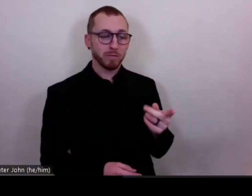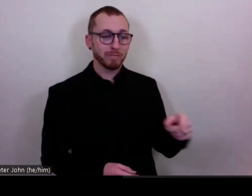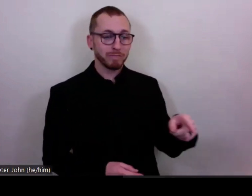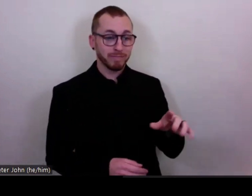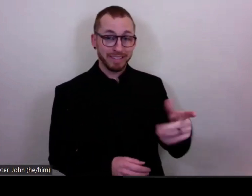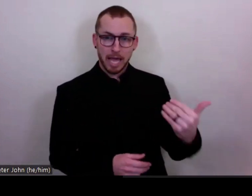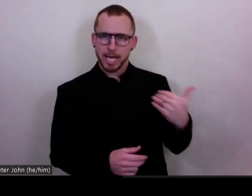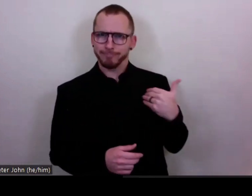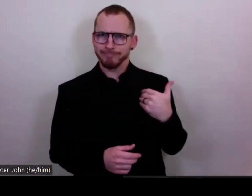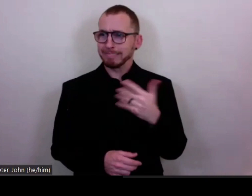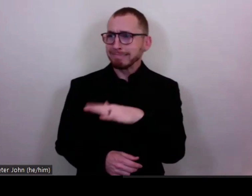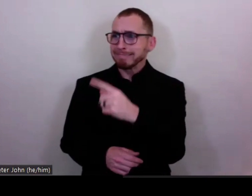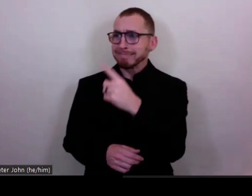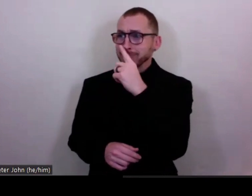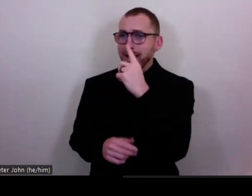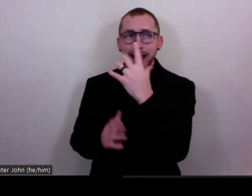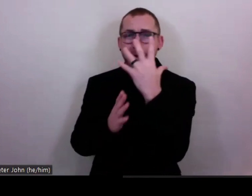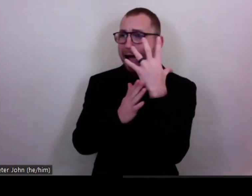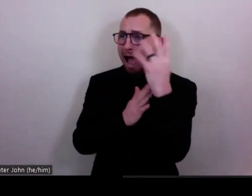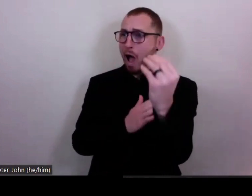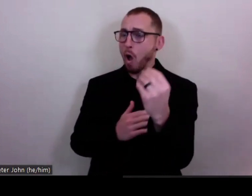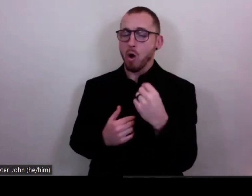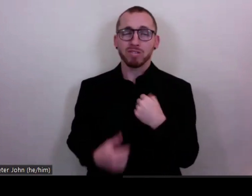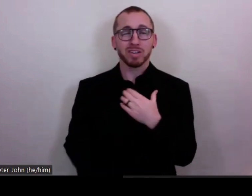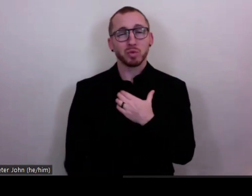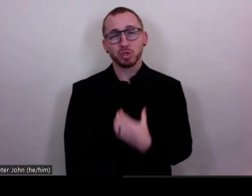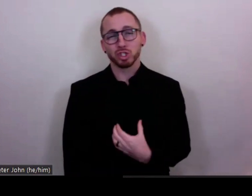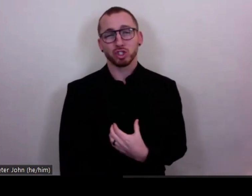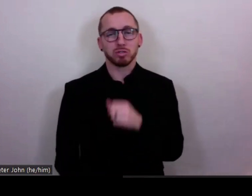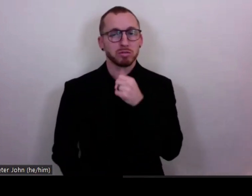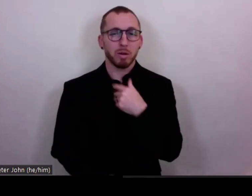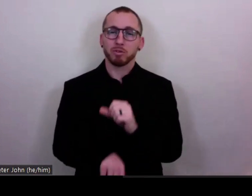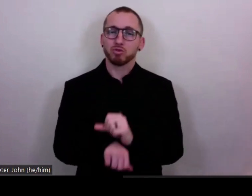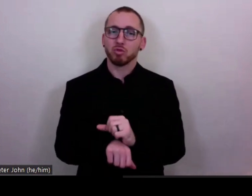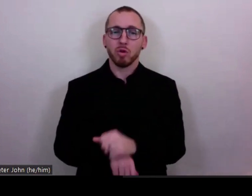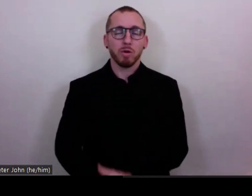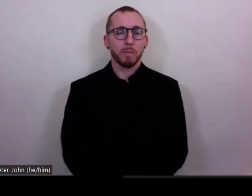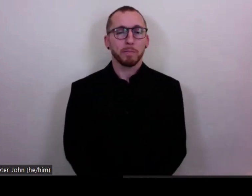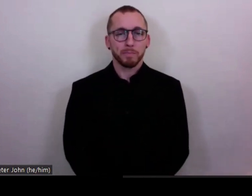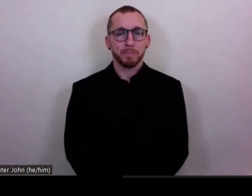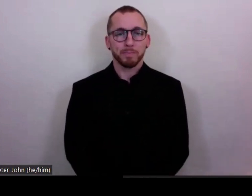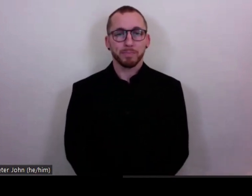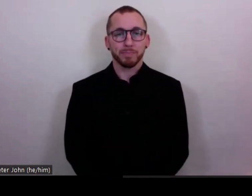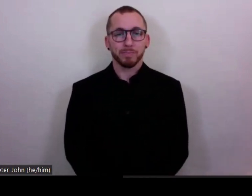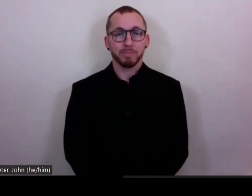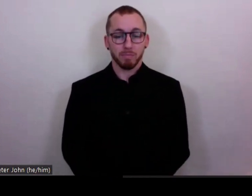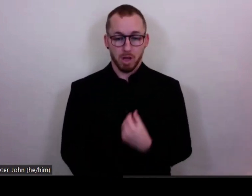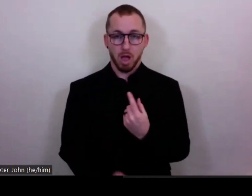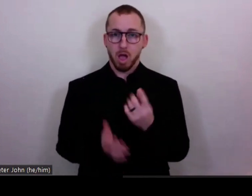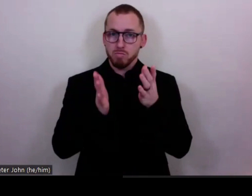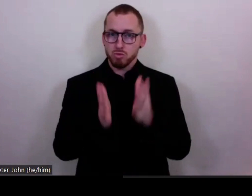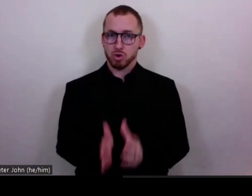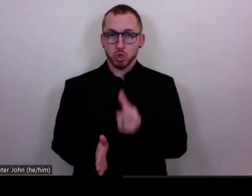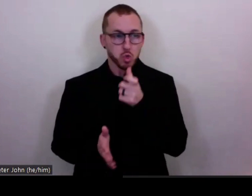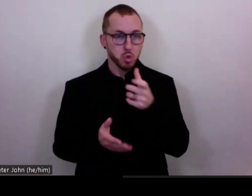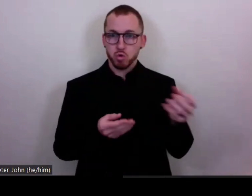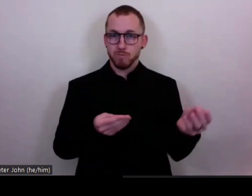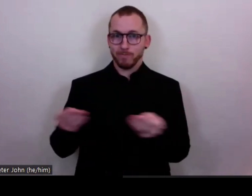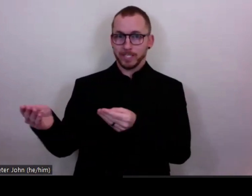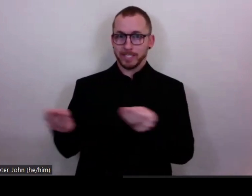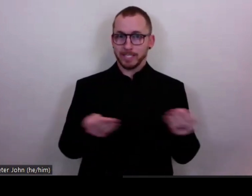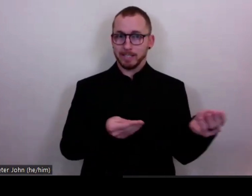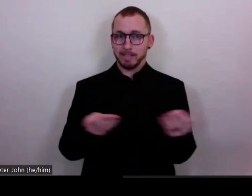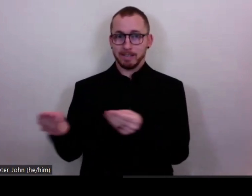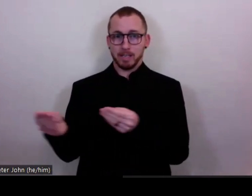there. I wish I could. That's not my job, but I'm the one that's facilitating those kinds of